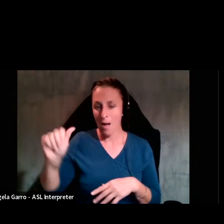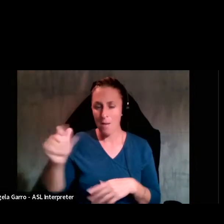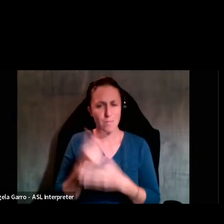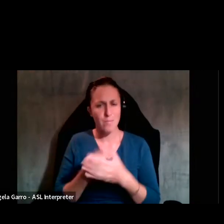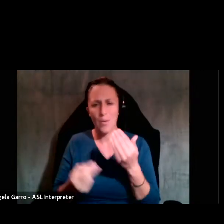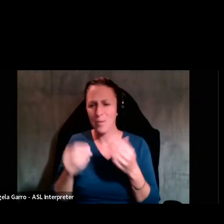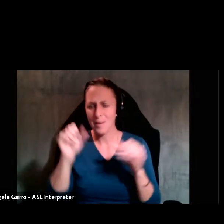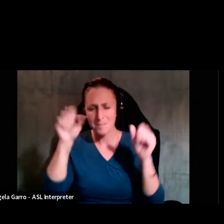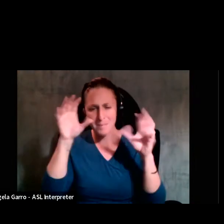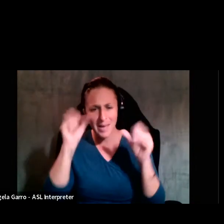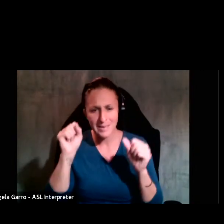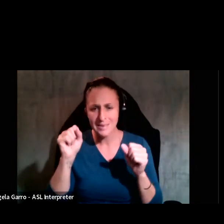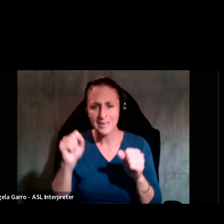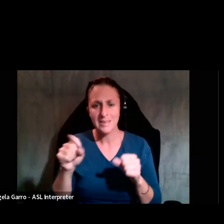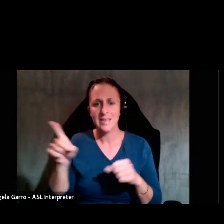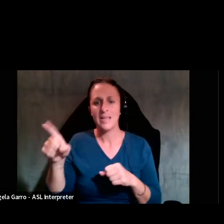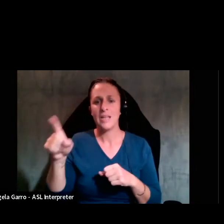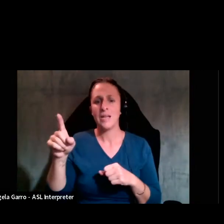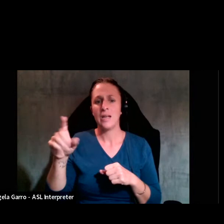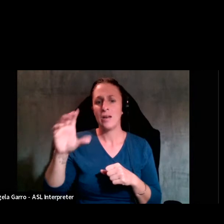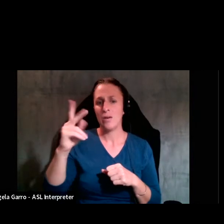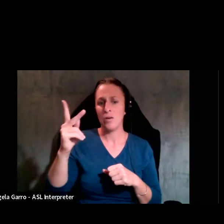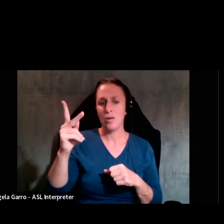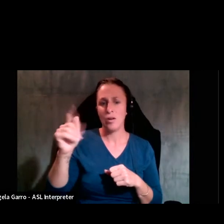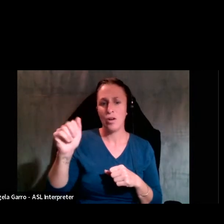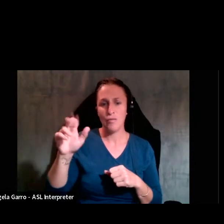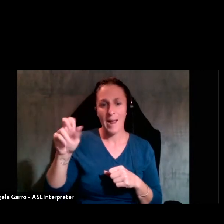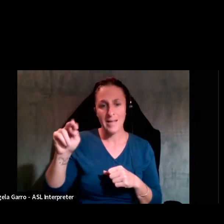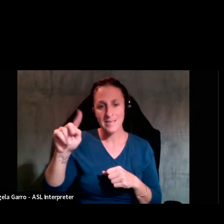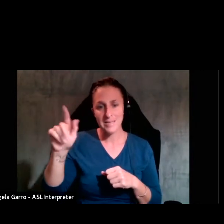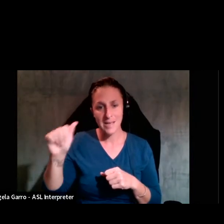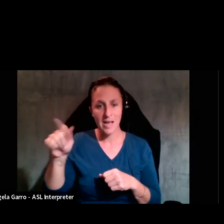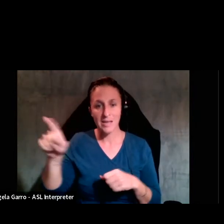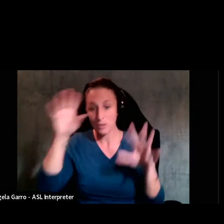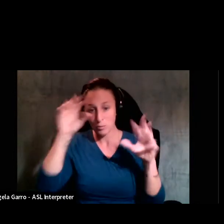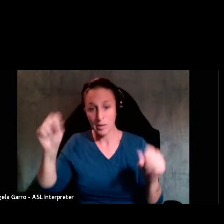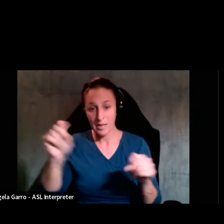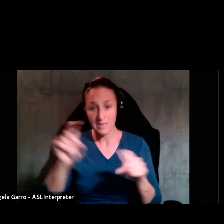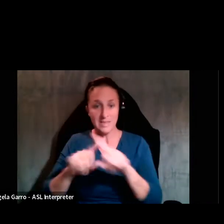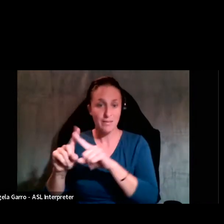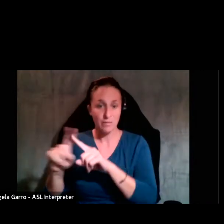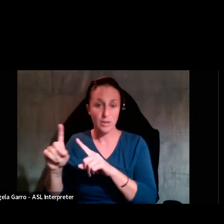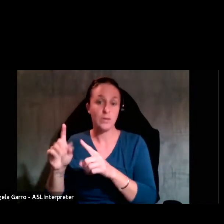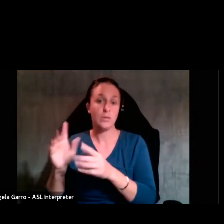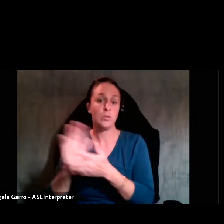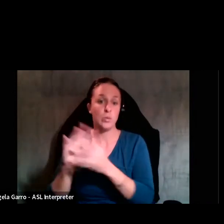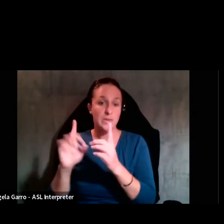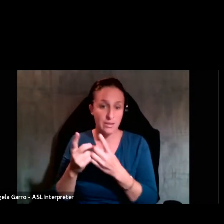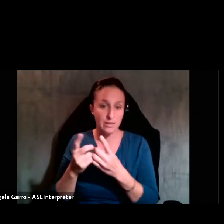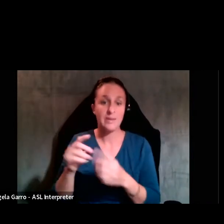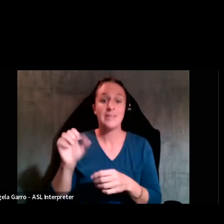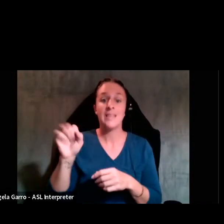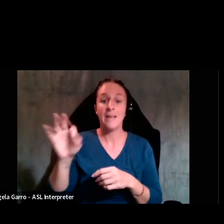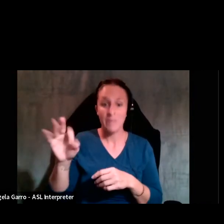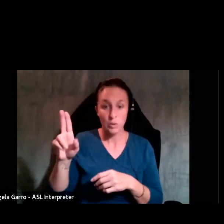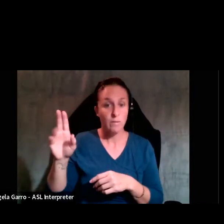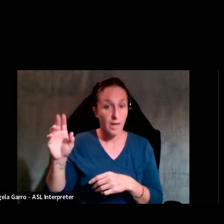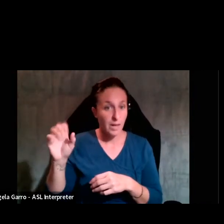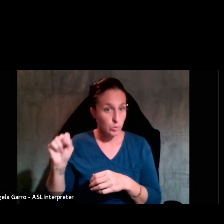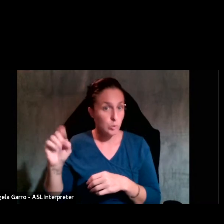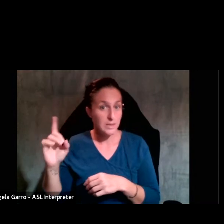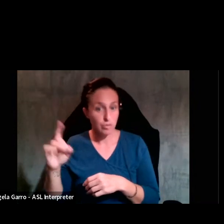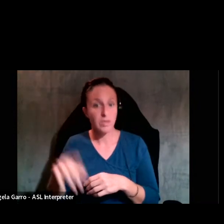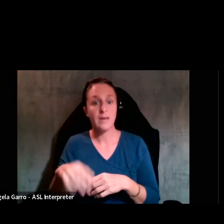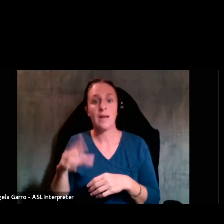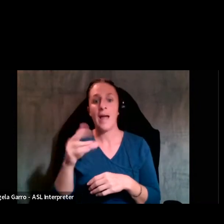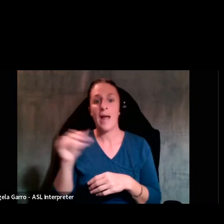Richard Carranza was the superintendent of different school districts, including San Francisco Unified School District, and also New York tapped him to help out over